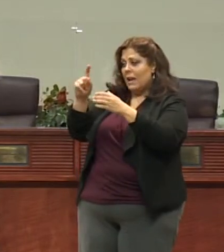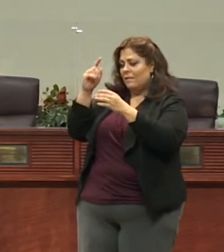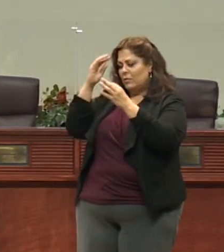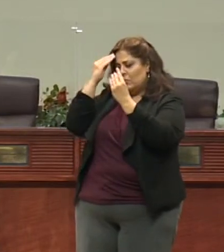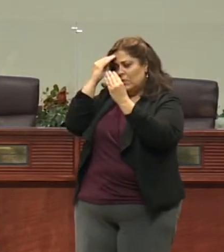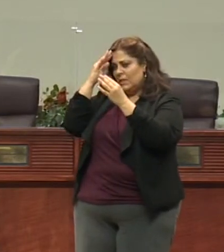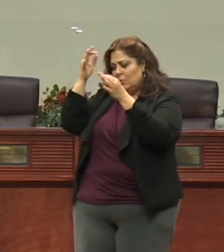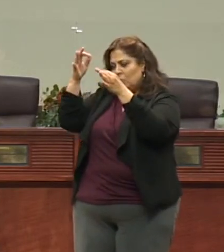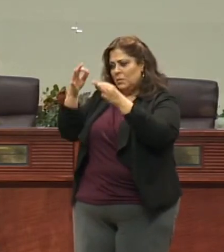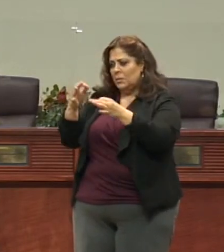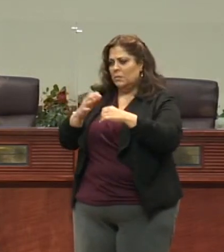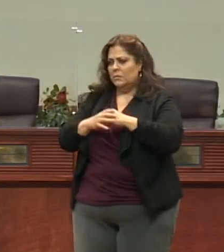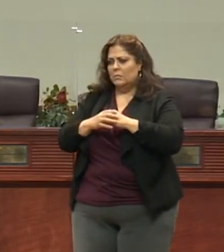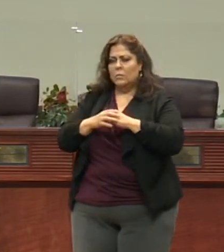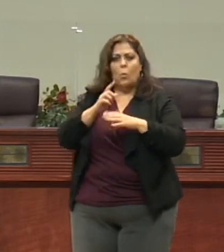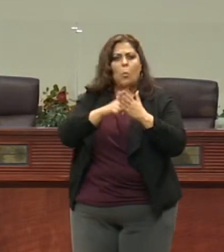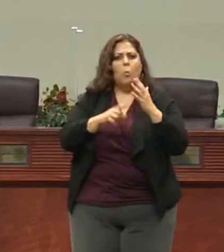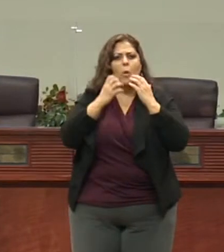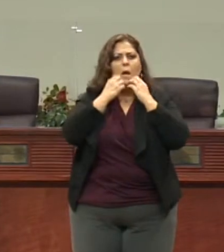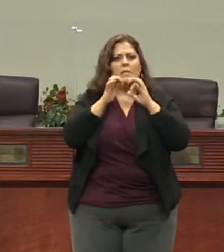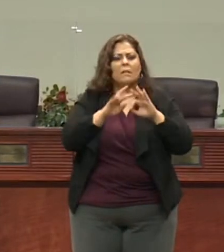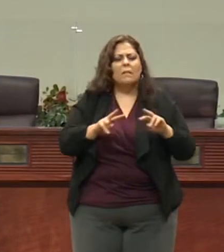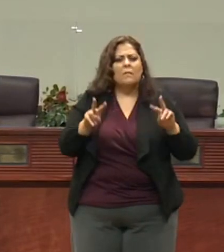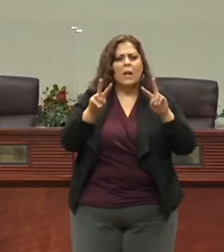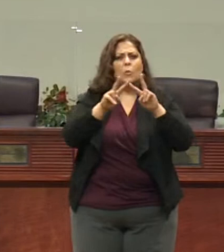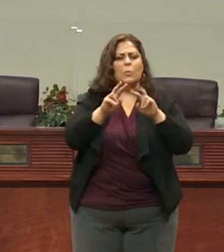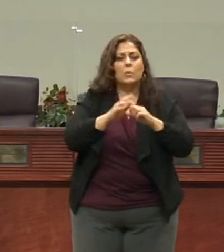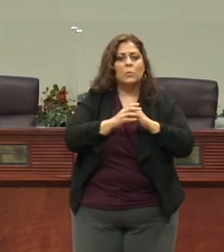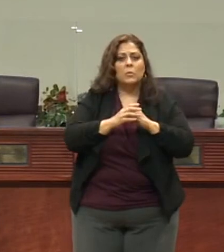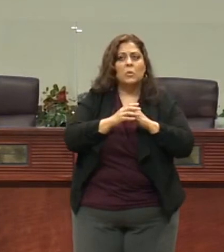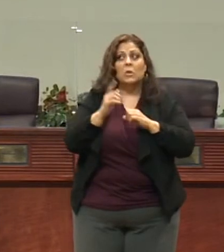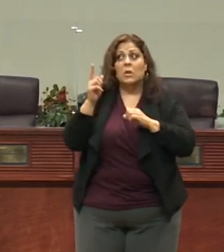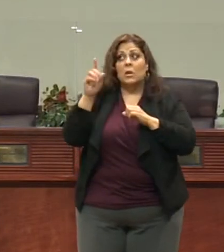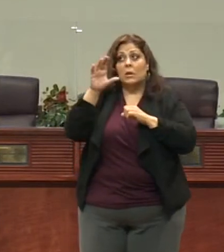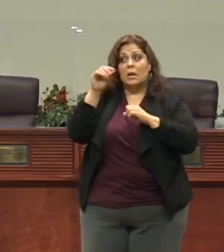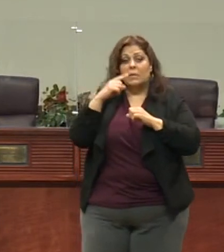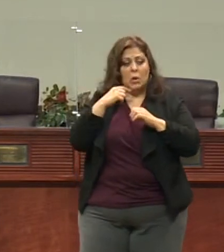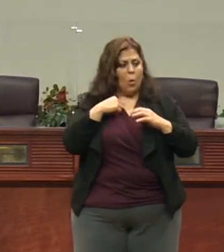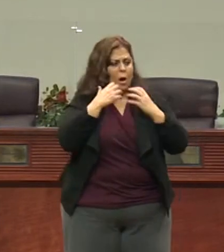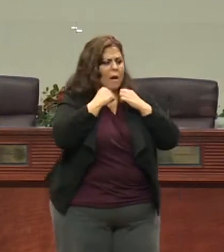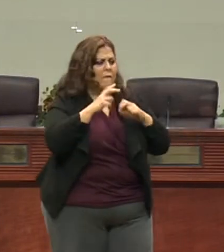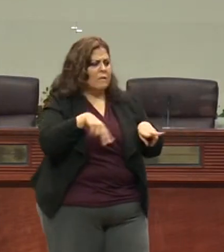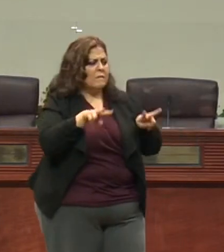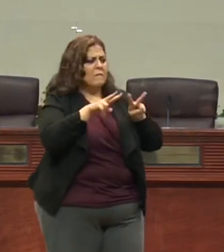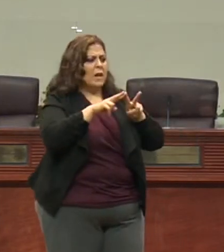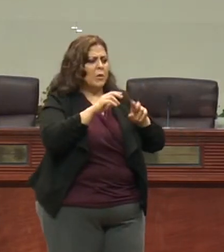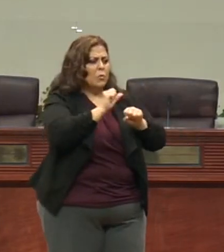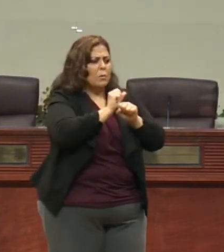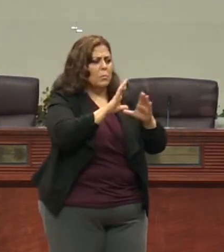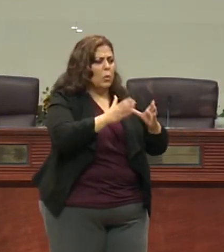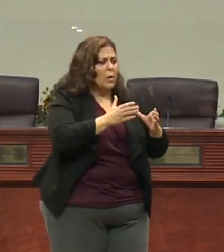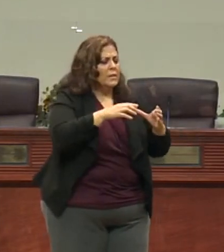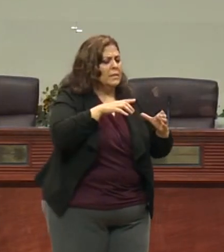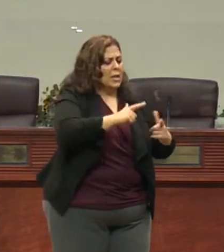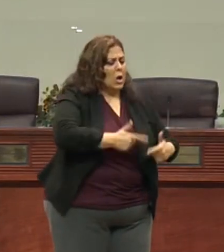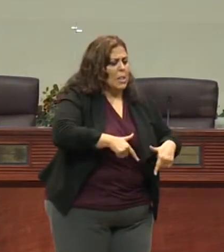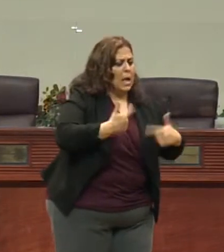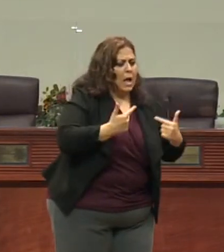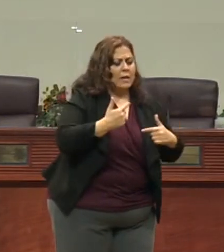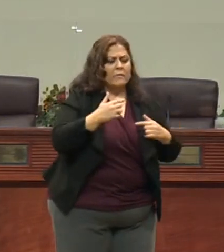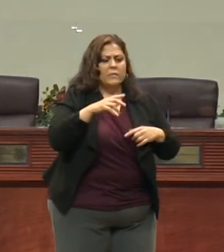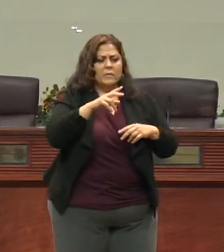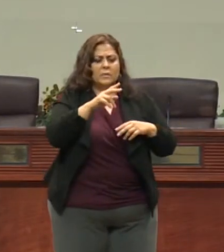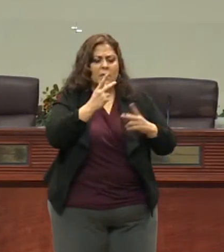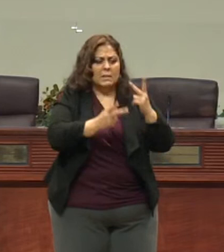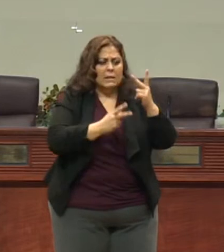Do they value the lives of their employees and their guests, or do they value profits